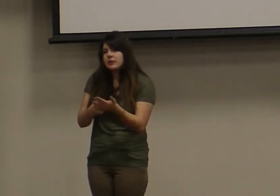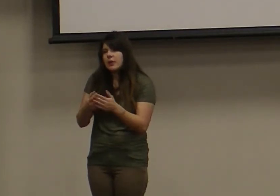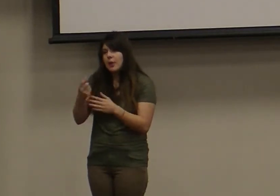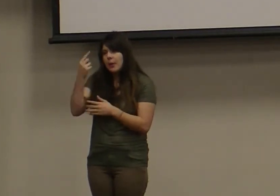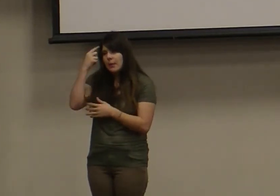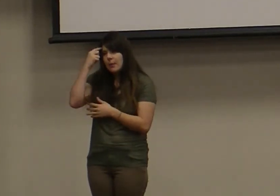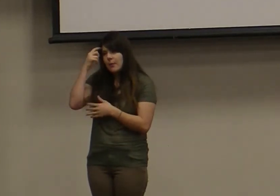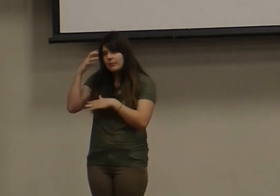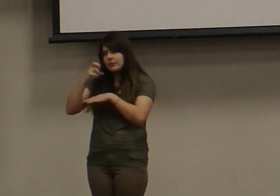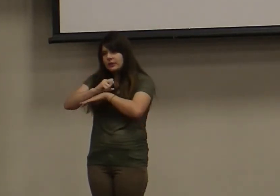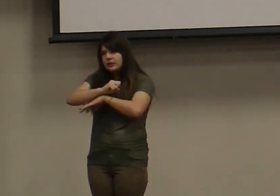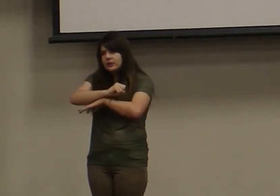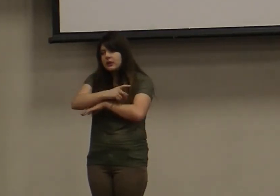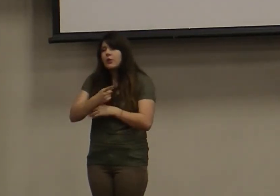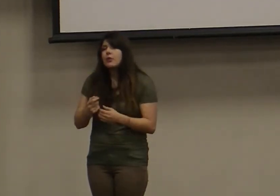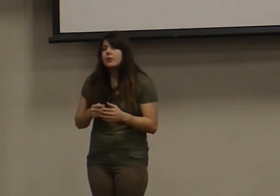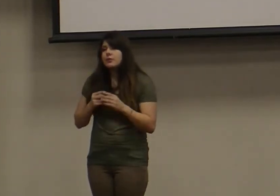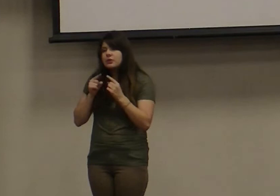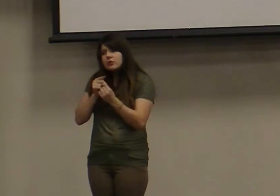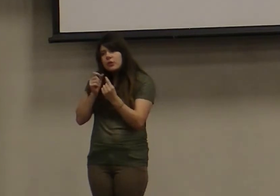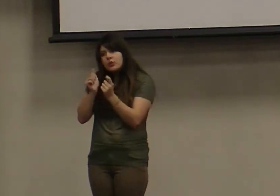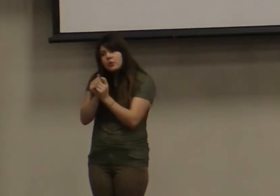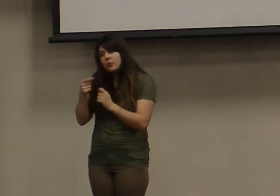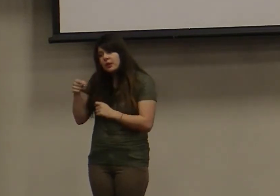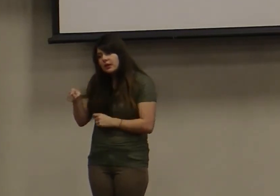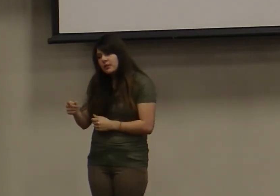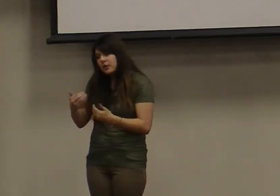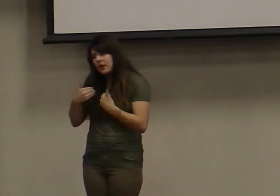When we went through that with him and had the